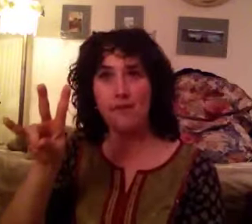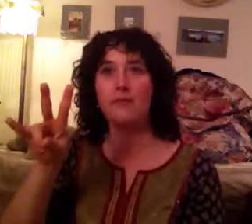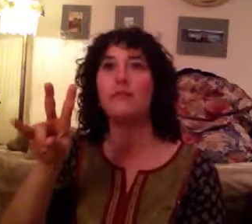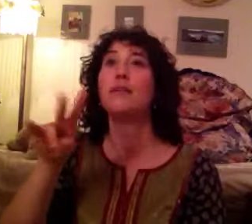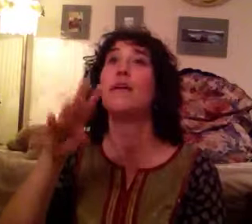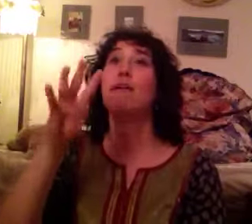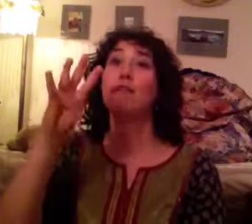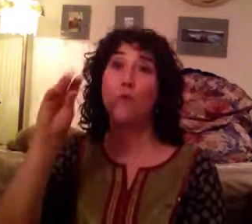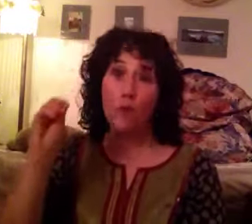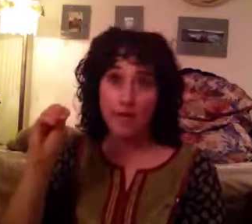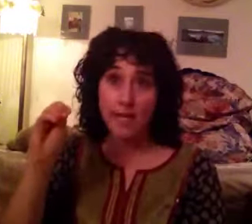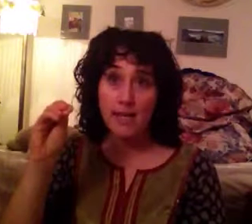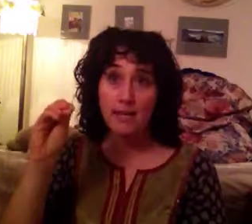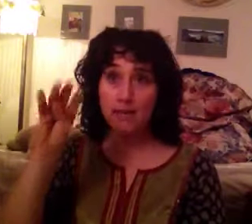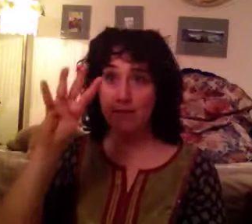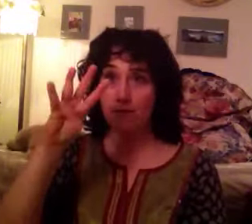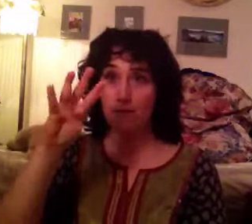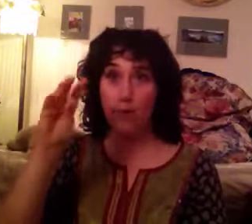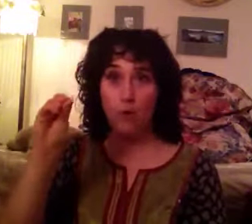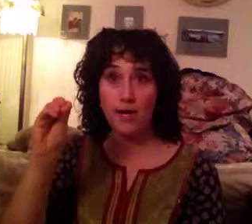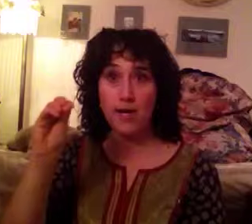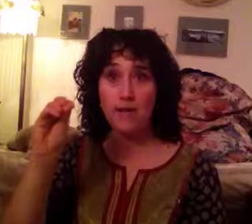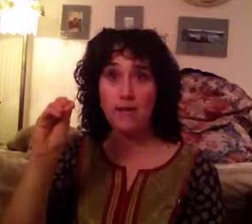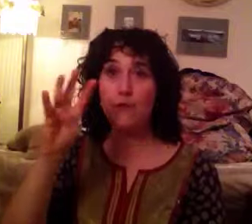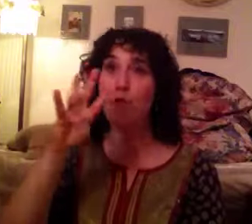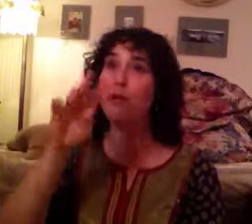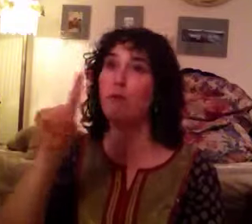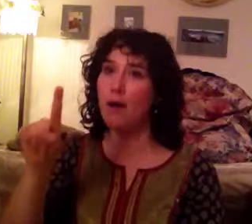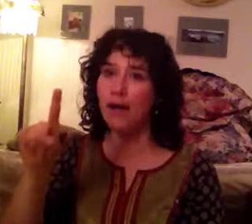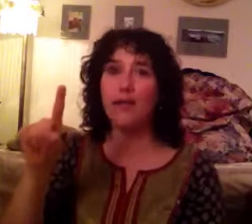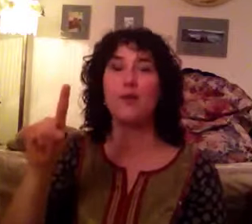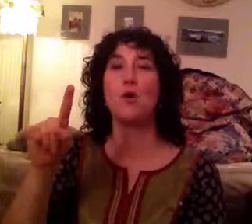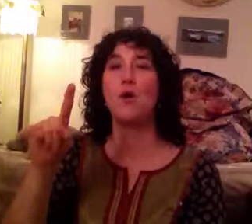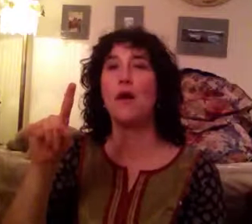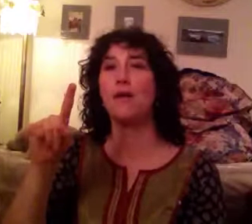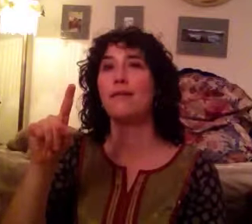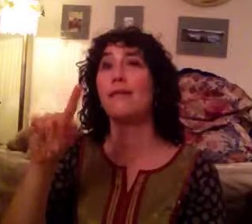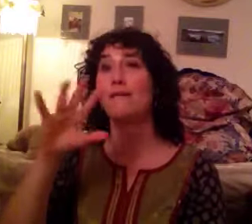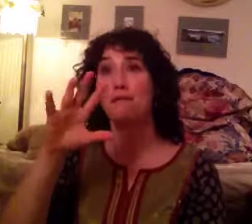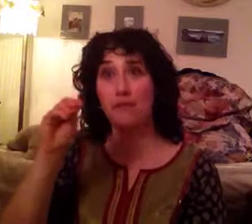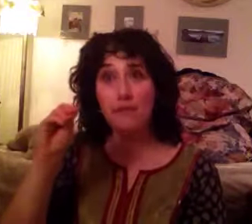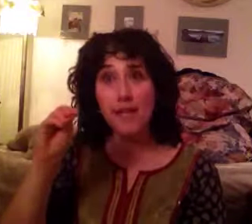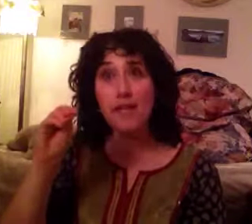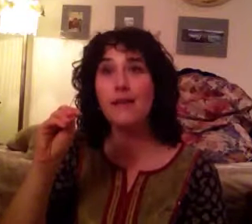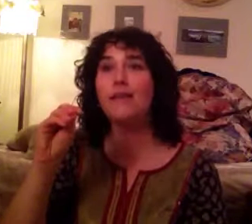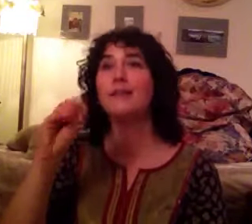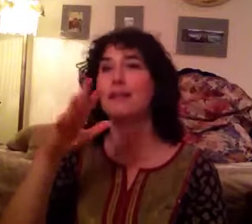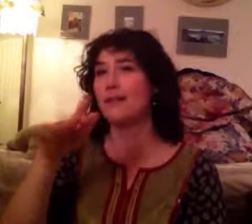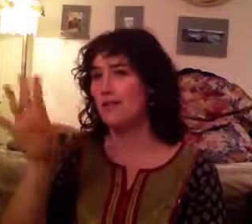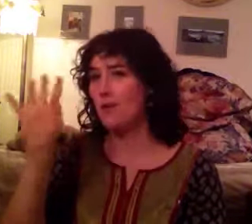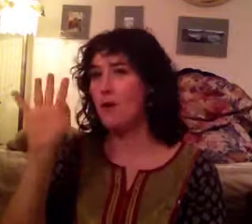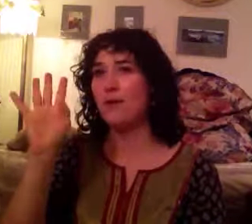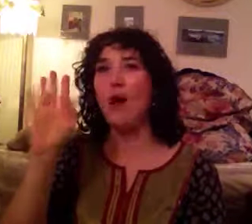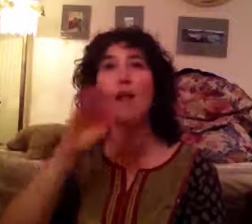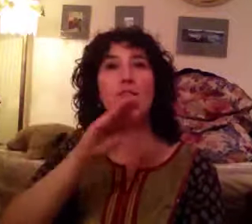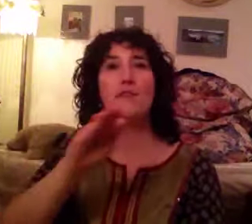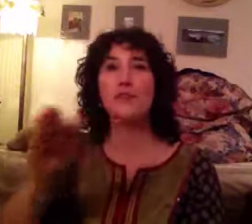37, 40, 40, 41, and so on, 50, and so on. All of it is